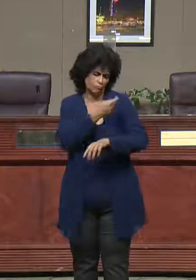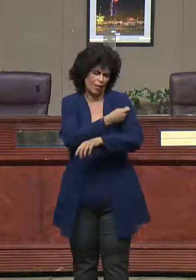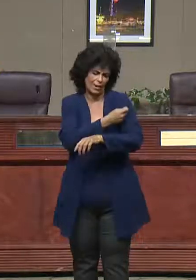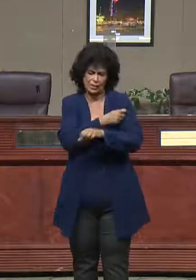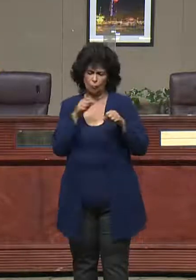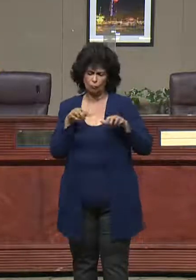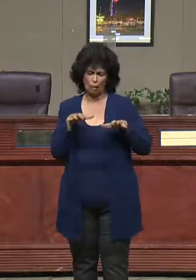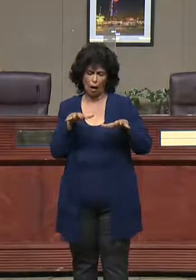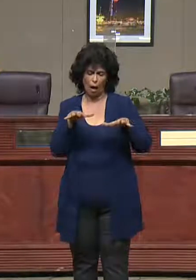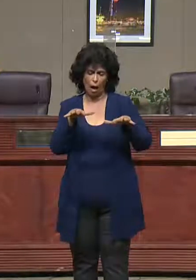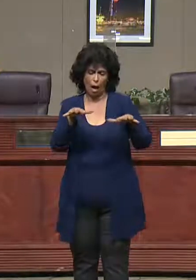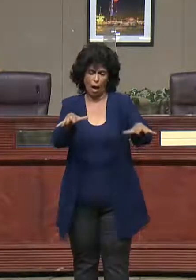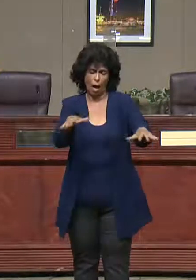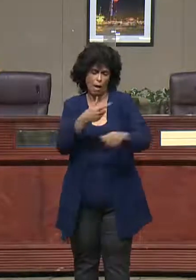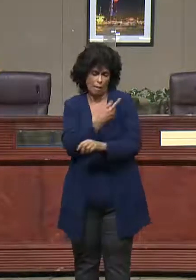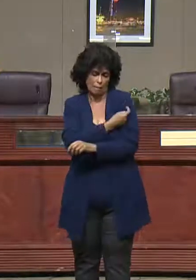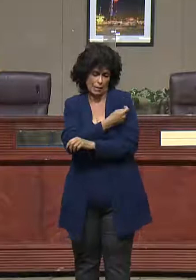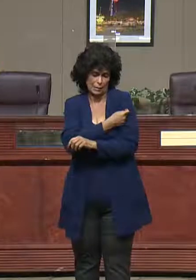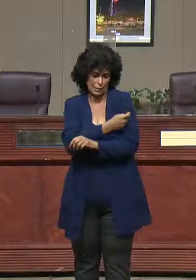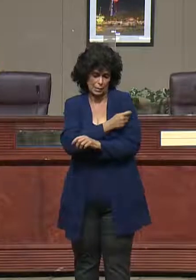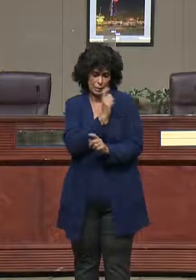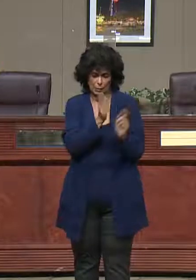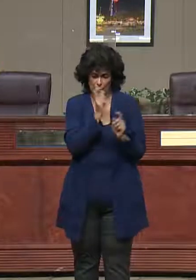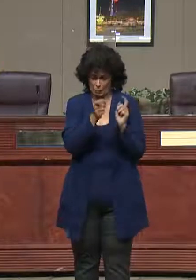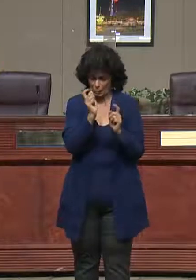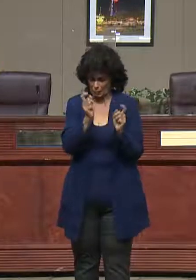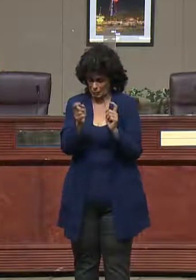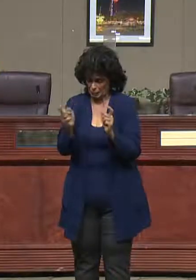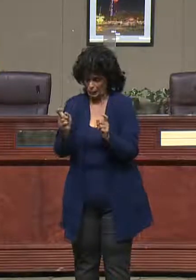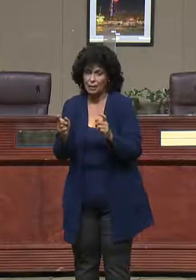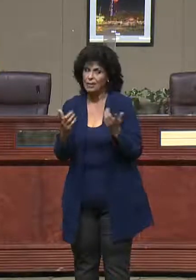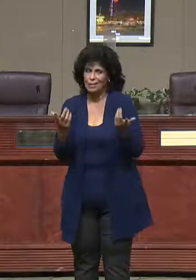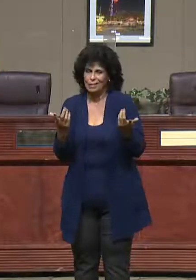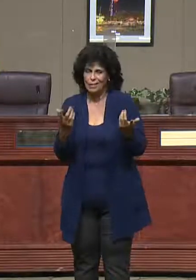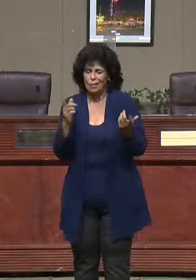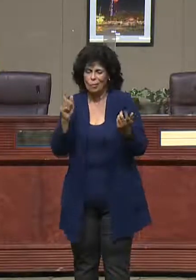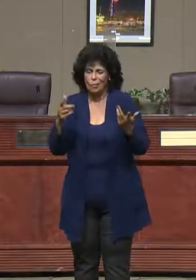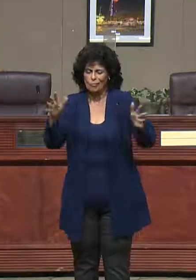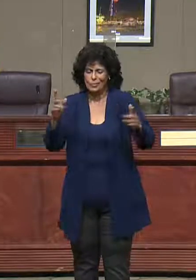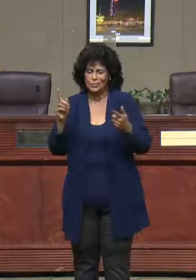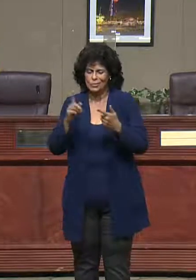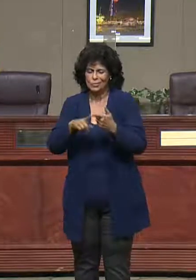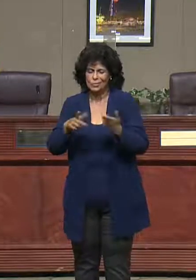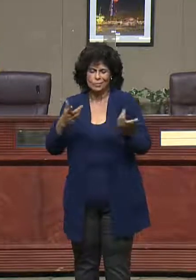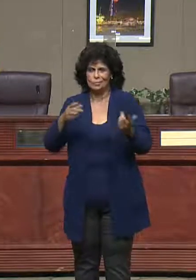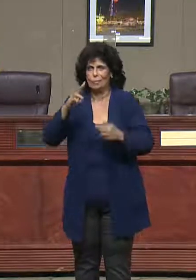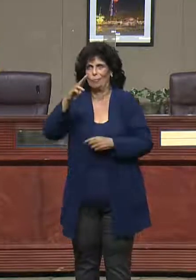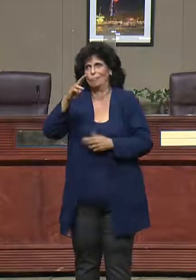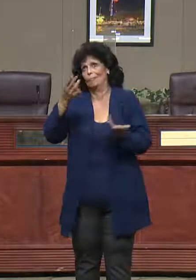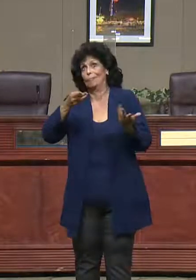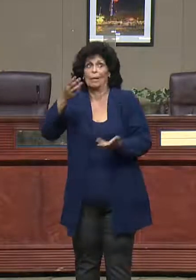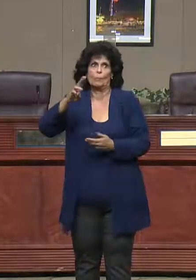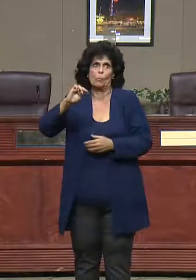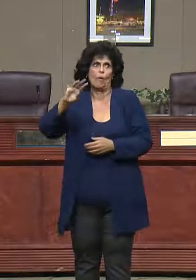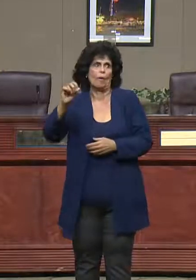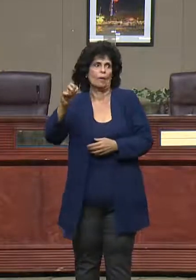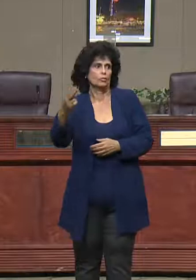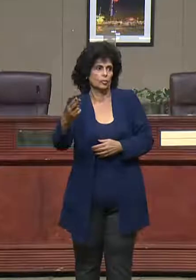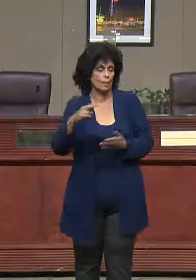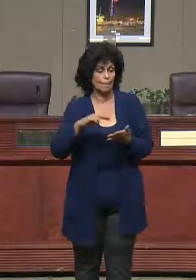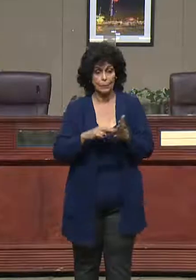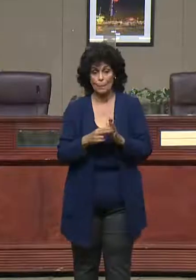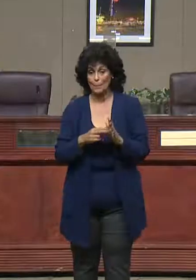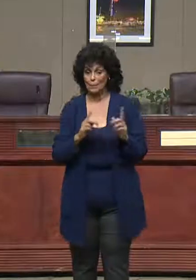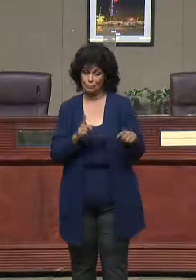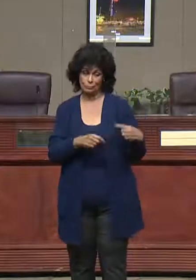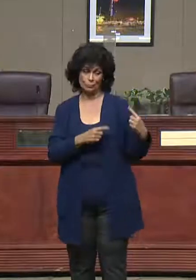late February, early March. So with that, we will continue to use masks. We have to continue to